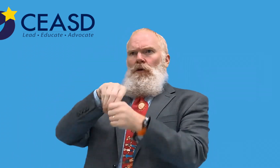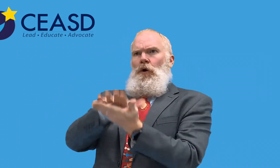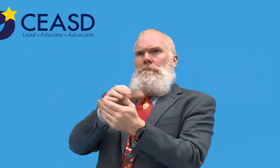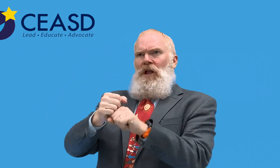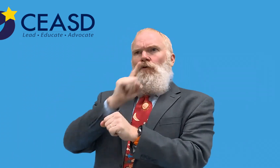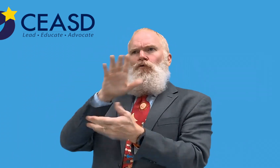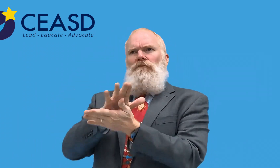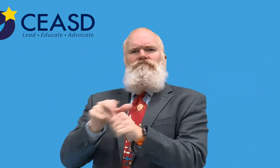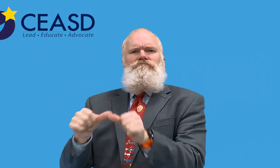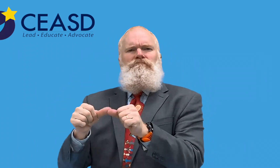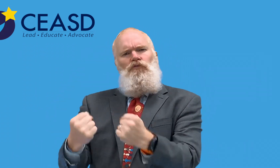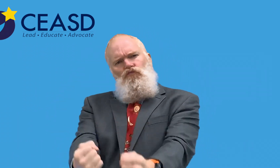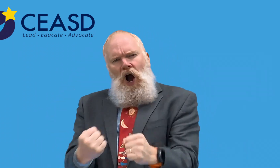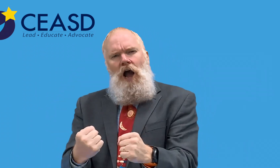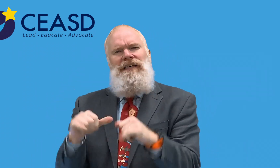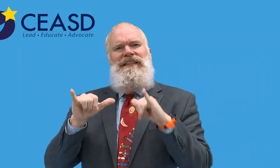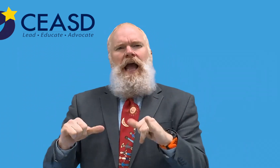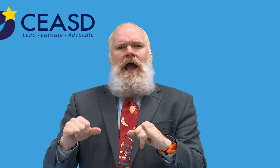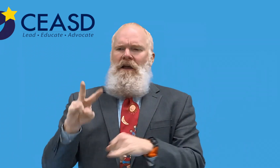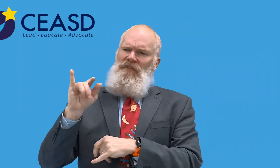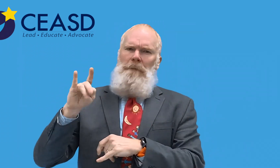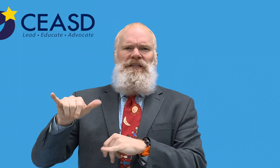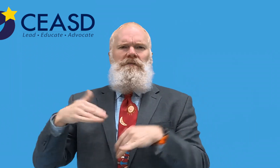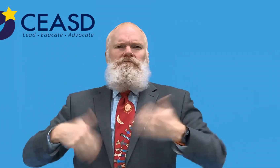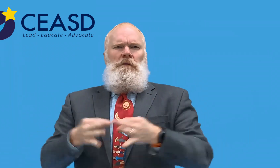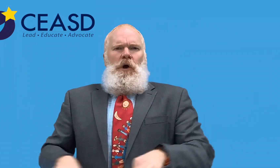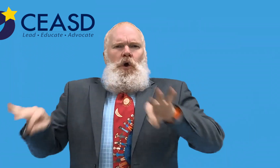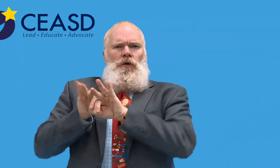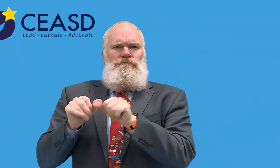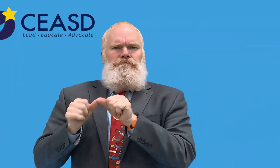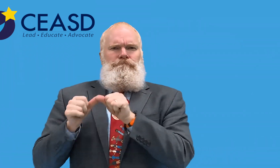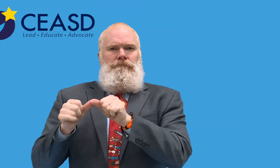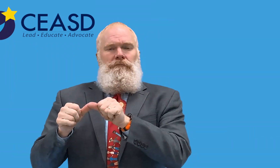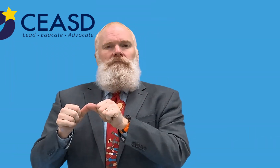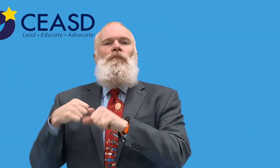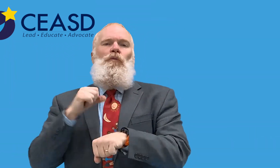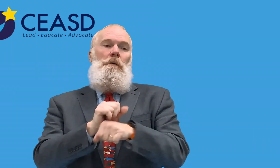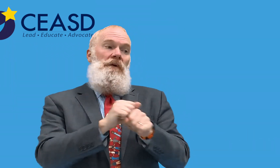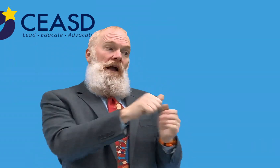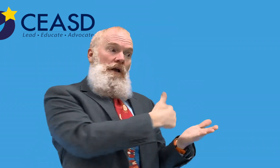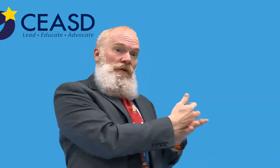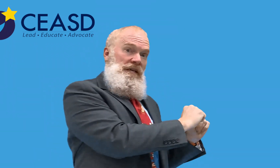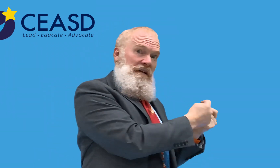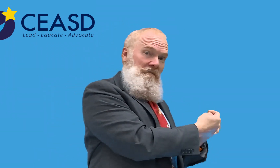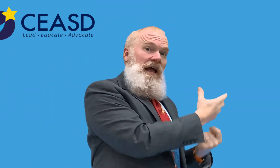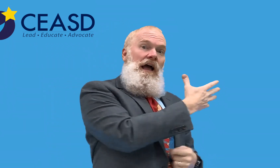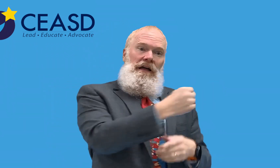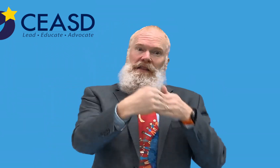viability. We are evaluating the longevity and health of our schools. Viability is key. We will be working